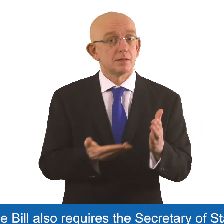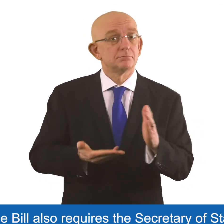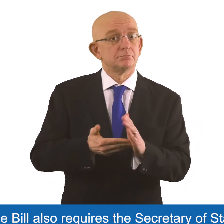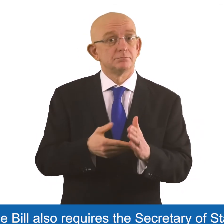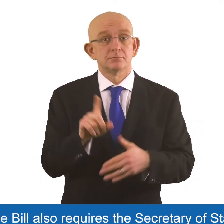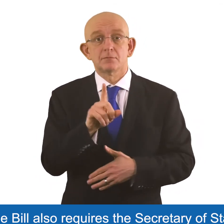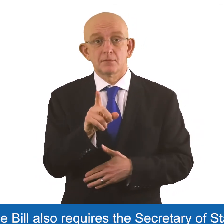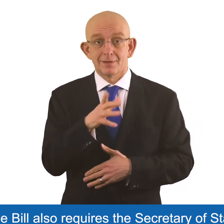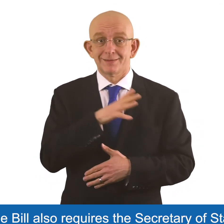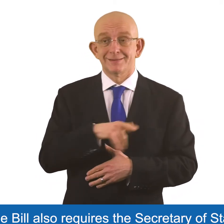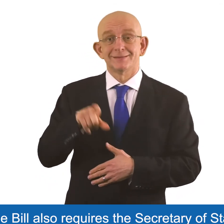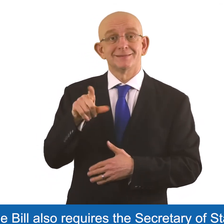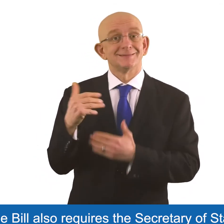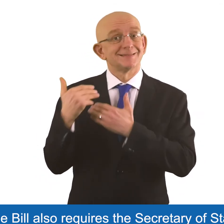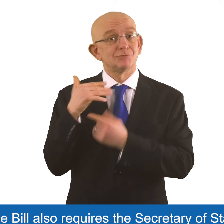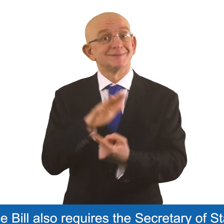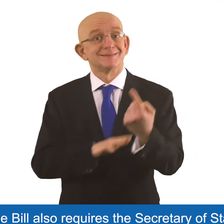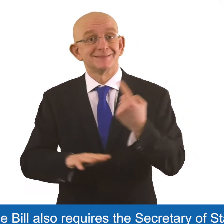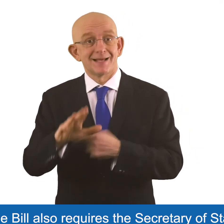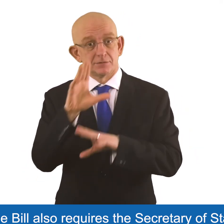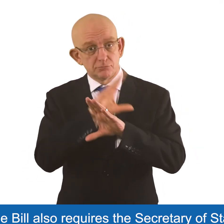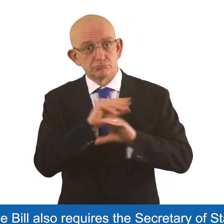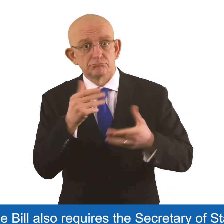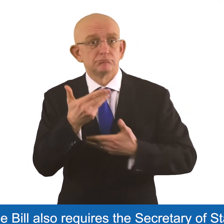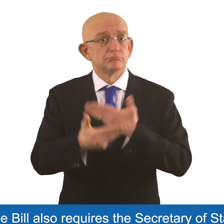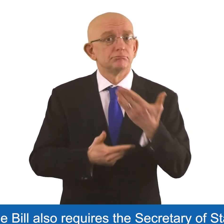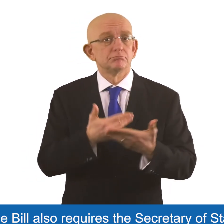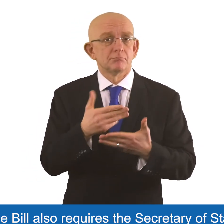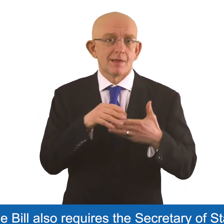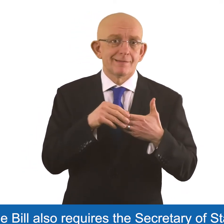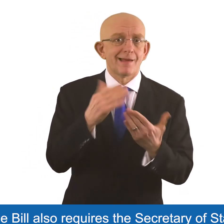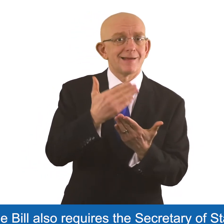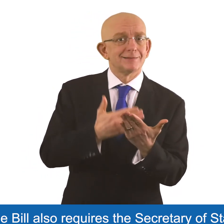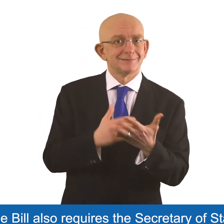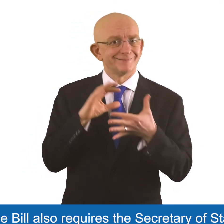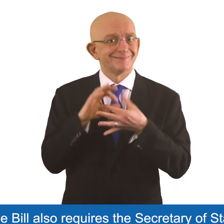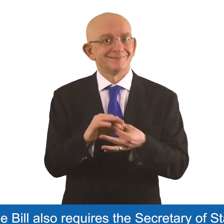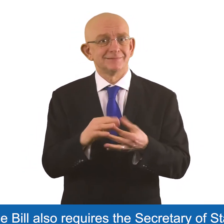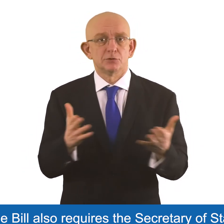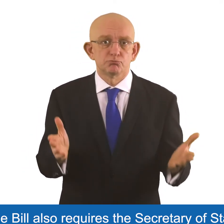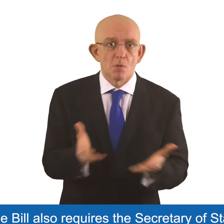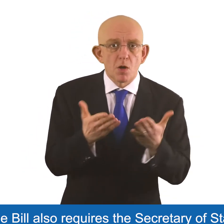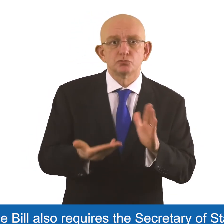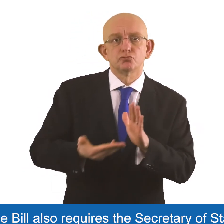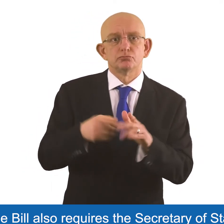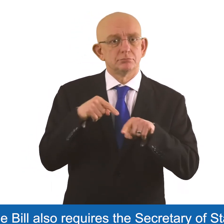The bill also requires the Secretary of State to issue guidance on the promotion and facilitation of BSL.